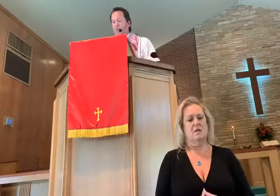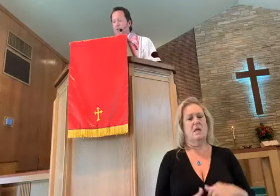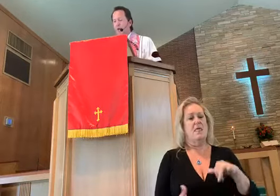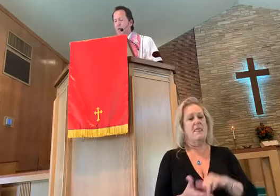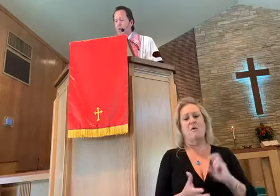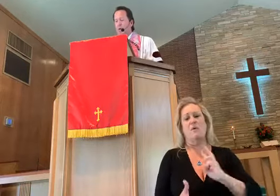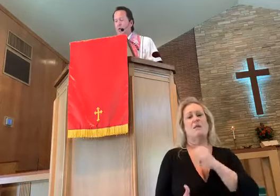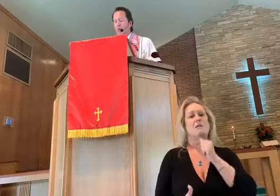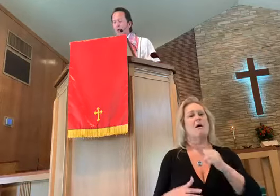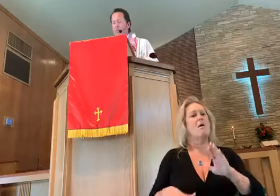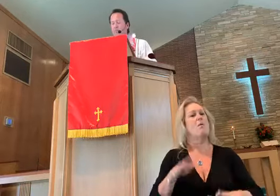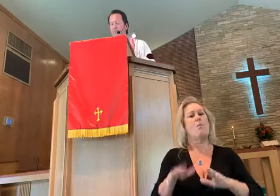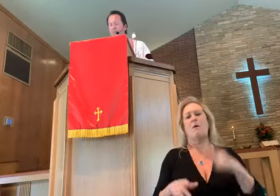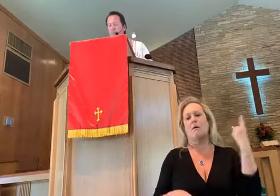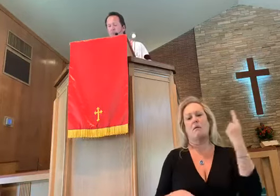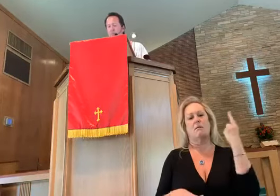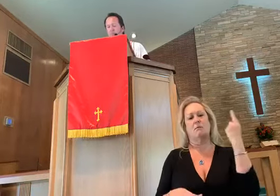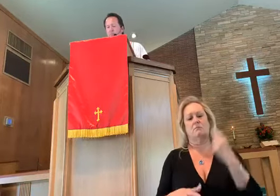that we do not walk alone,